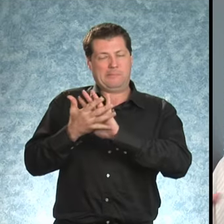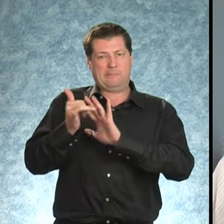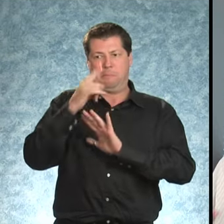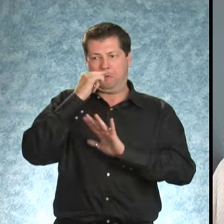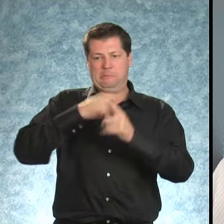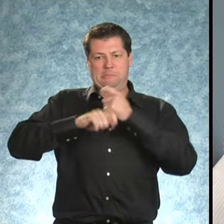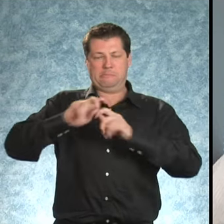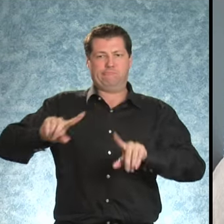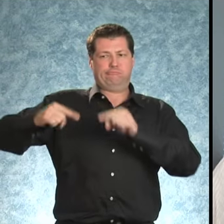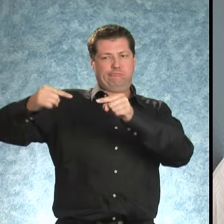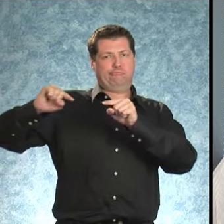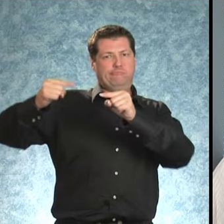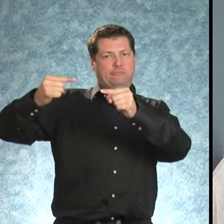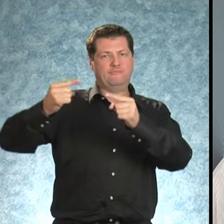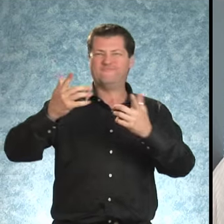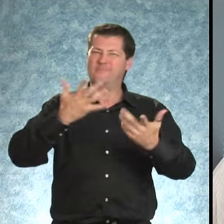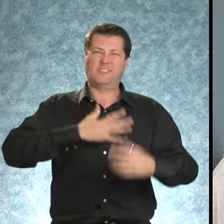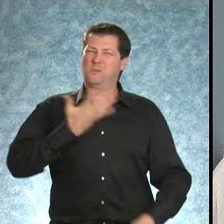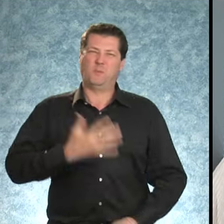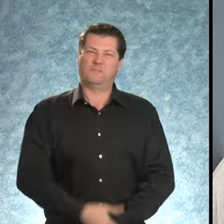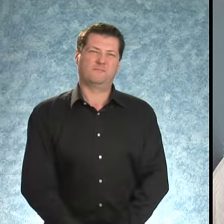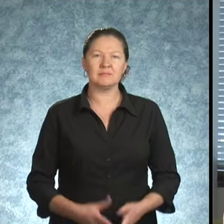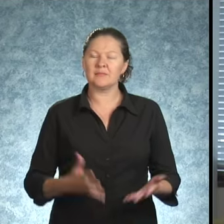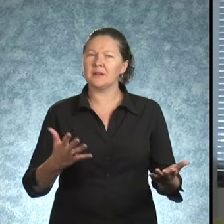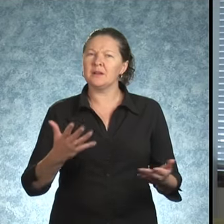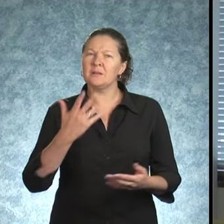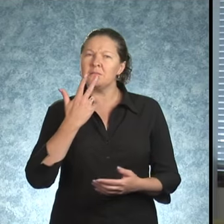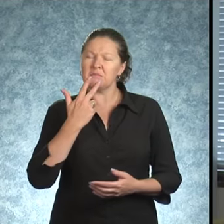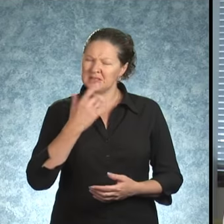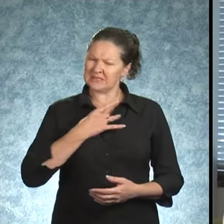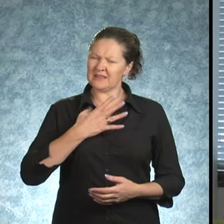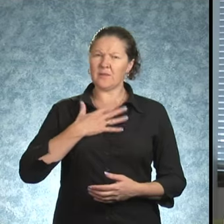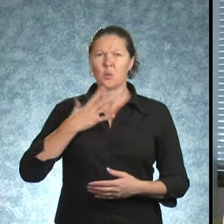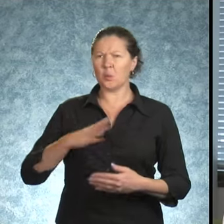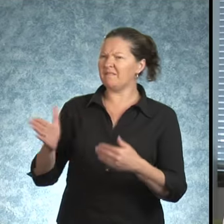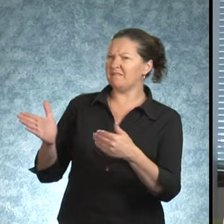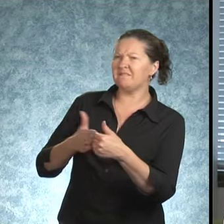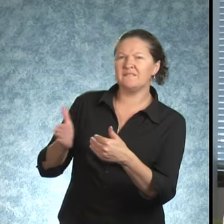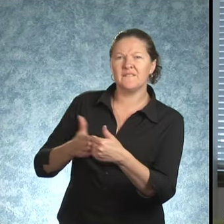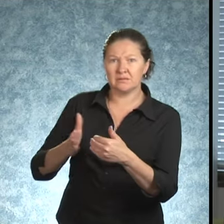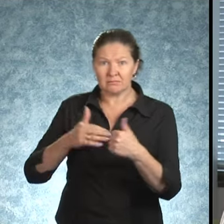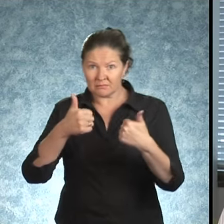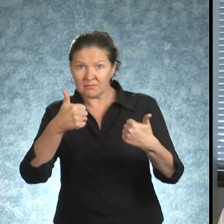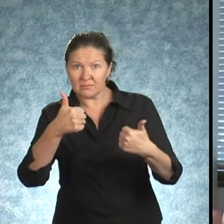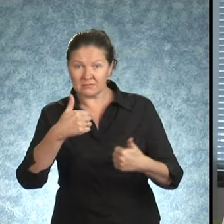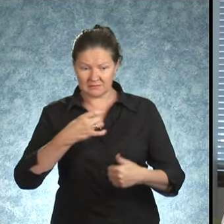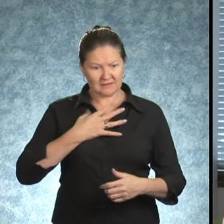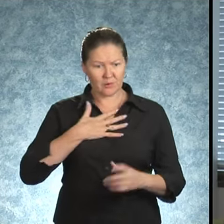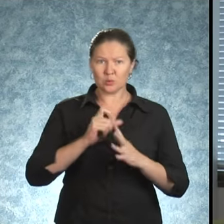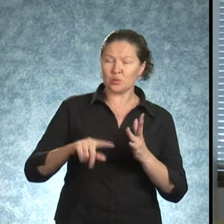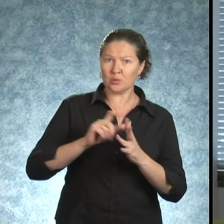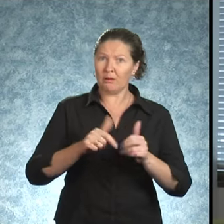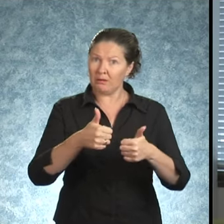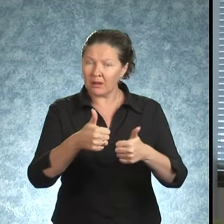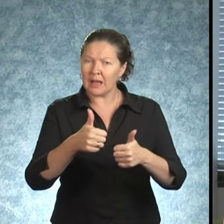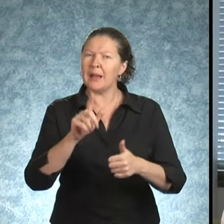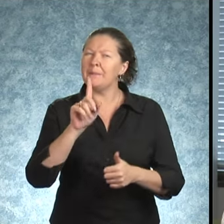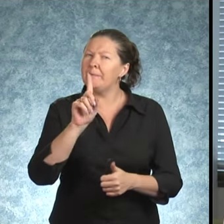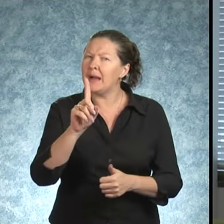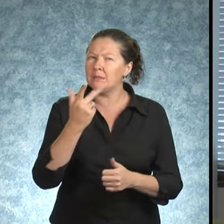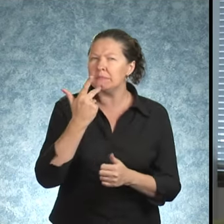might cause some animosity between the parties, and you really don't want to be doing that. If you want to fix it yourself, that's great. You know, you're trying to be